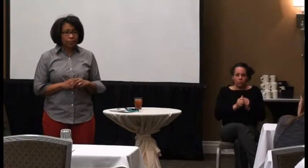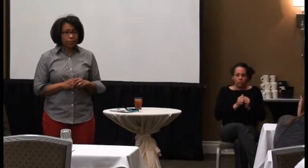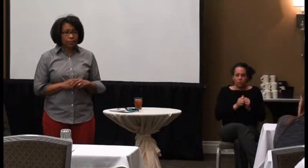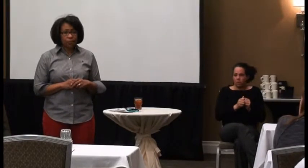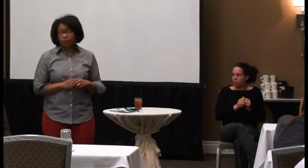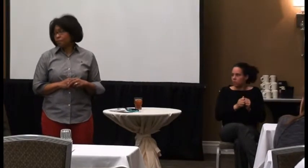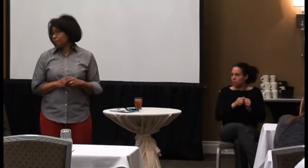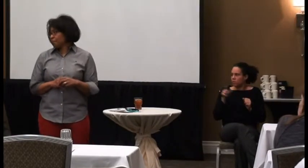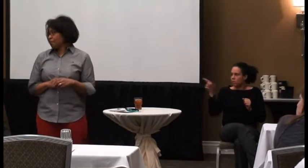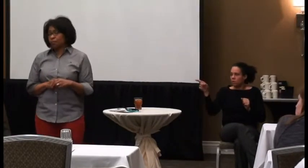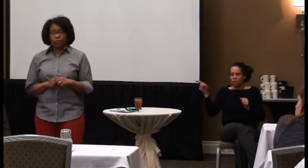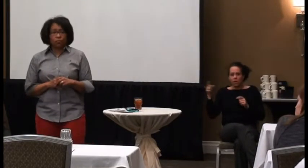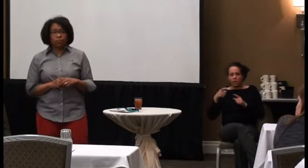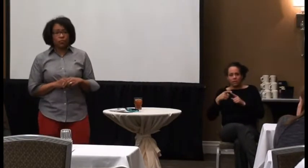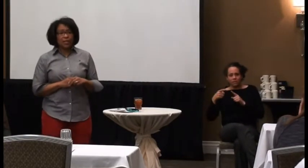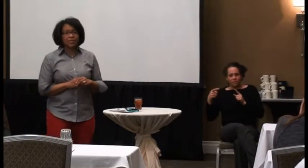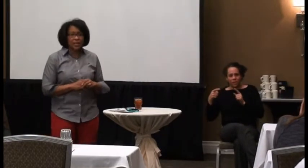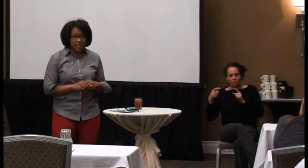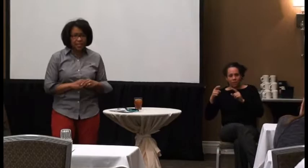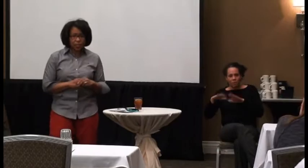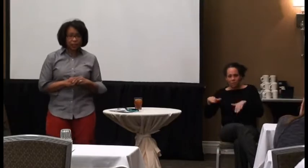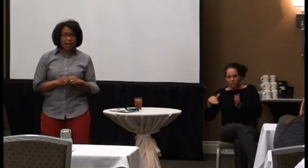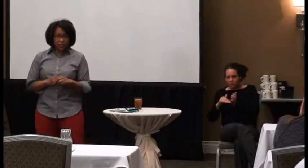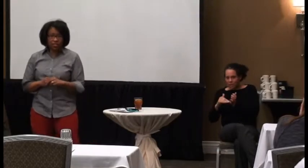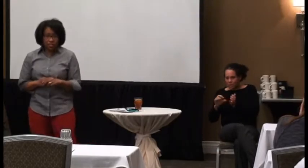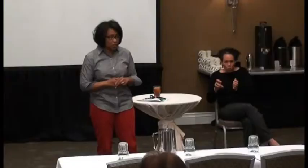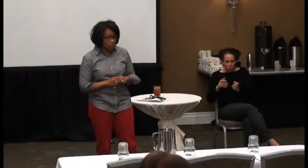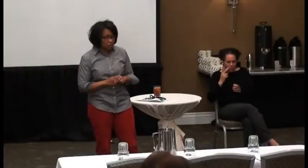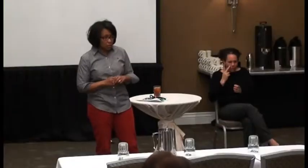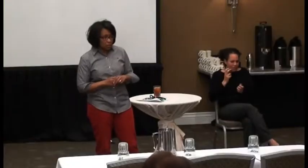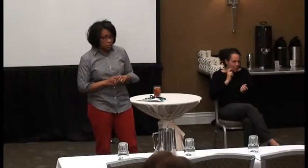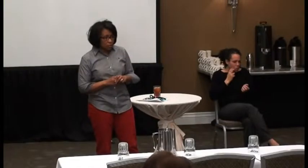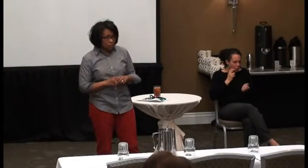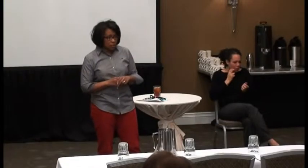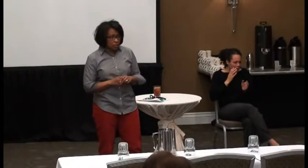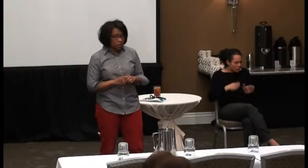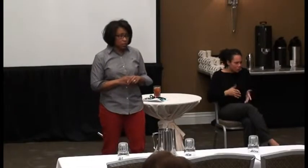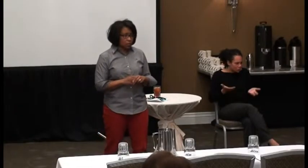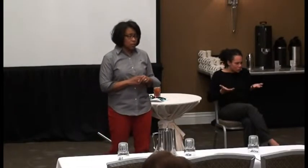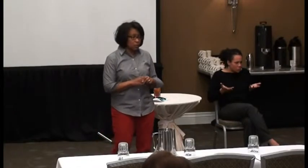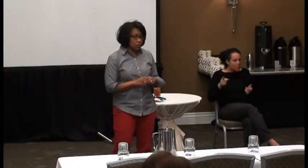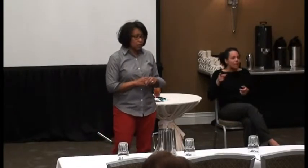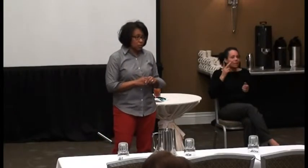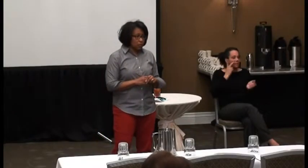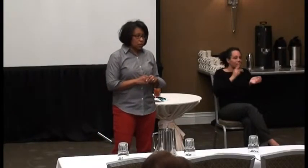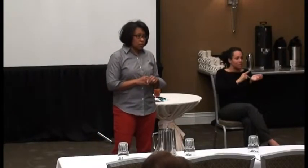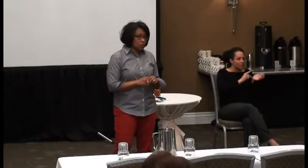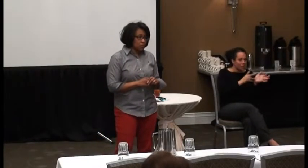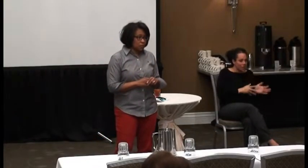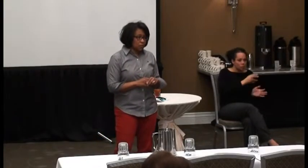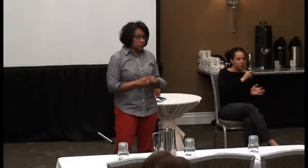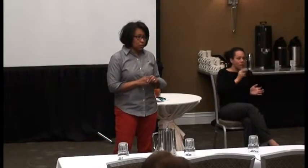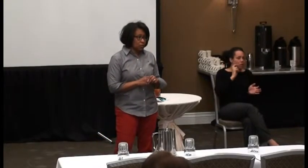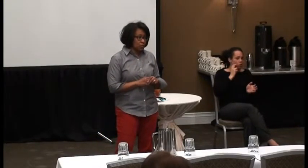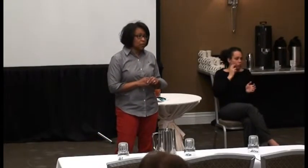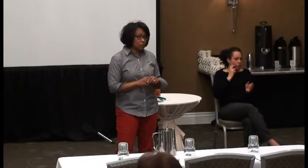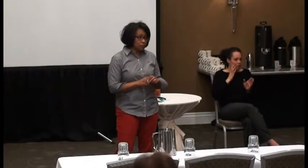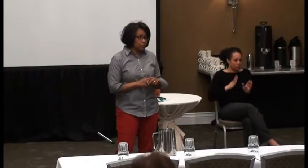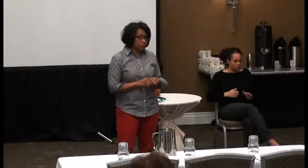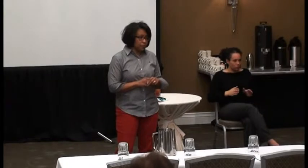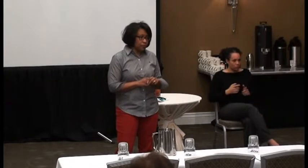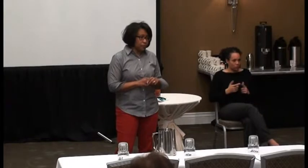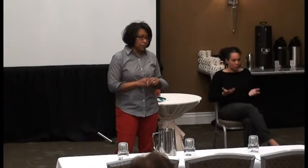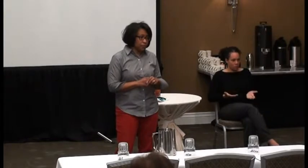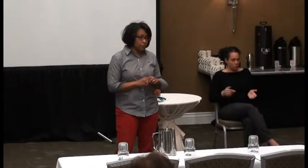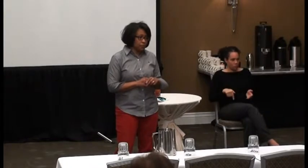Is that coming from a pediatrician, all that medication? Is he seeing a neurologist? He's seeing a psychiatrist and a neurologist from over here in St. Louis, because he